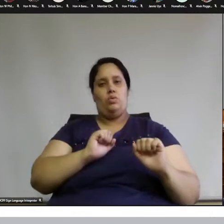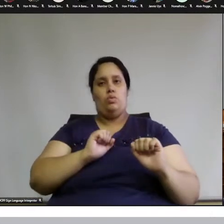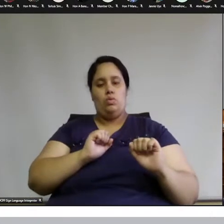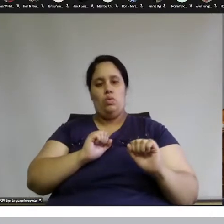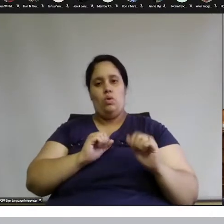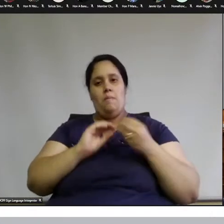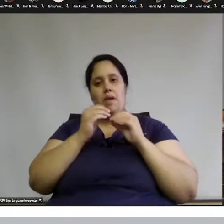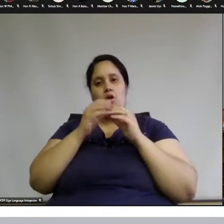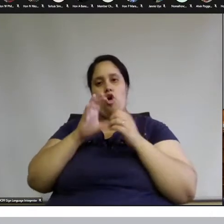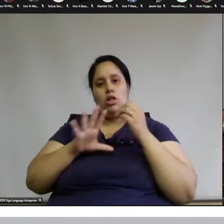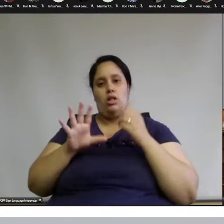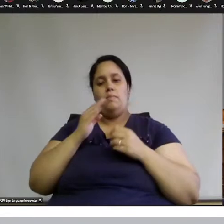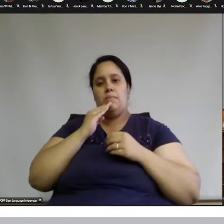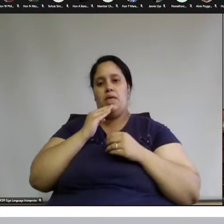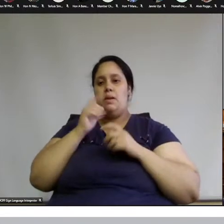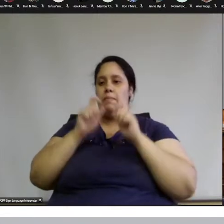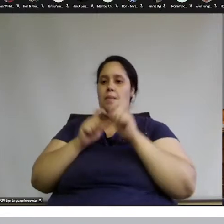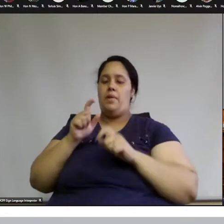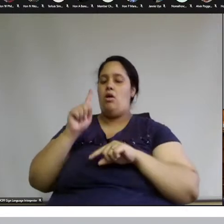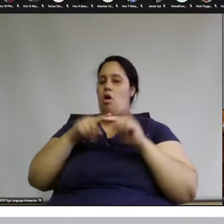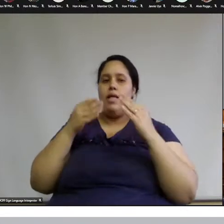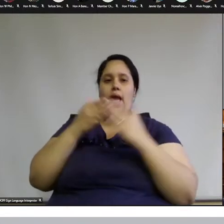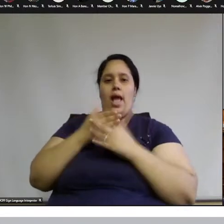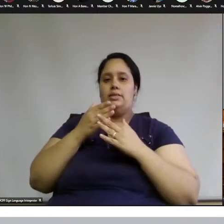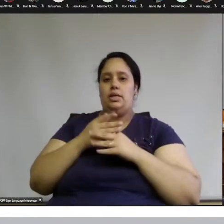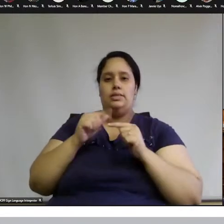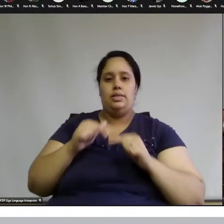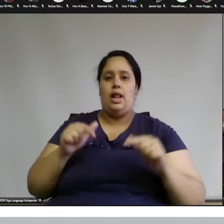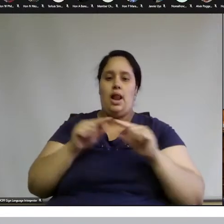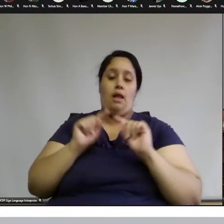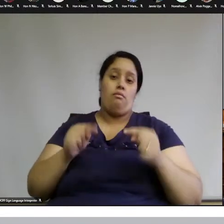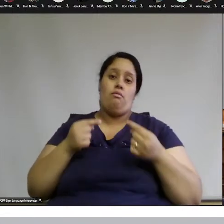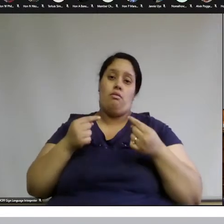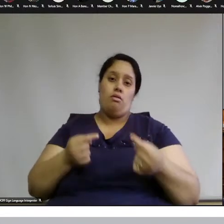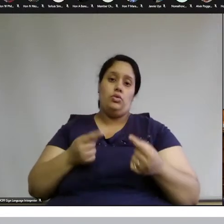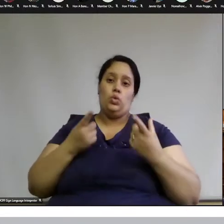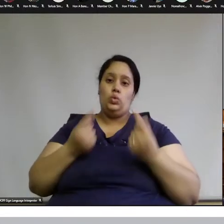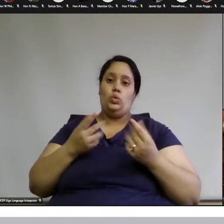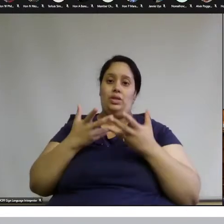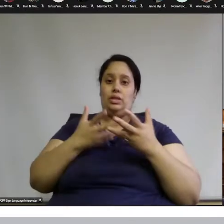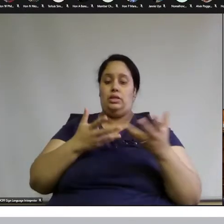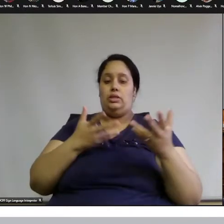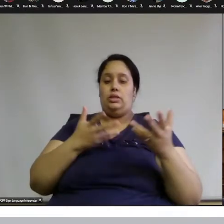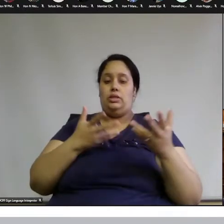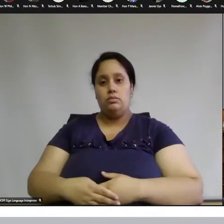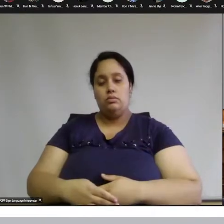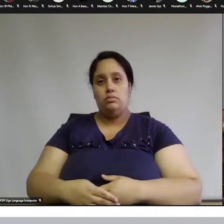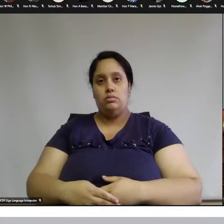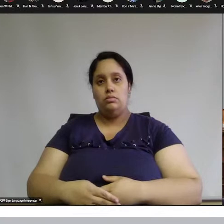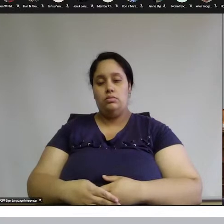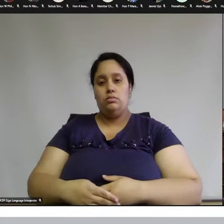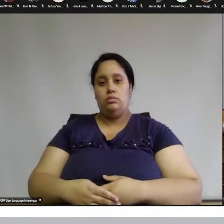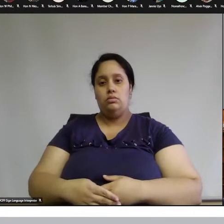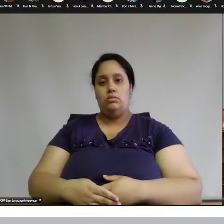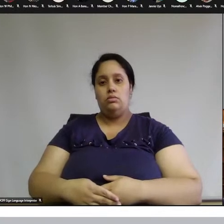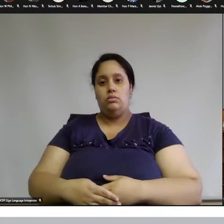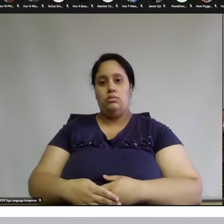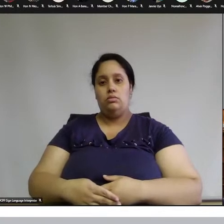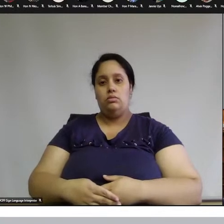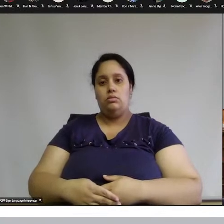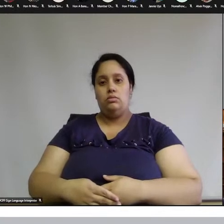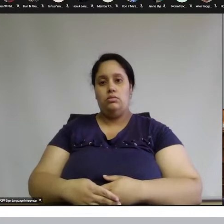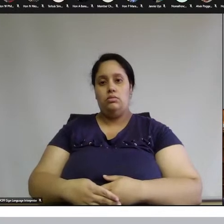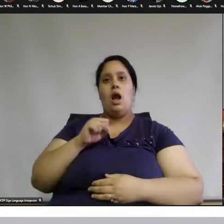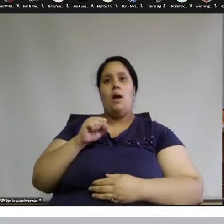that is depriving our people to the extreme. Amika Cabral has actually made